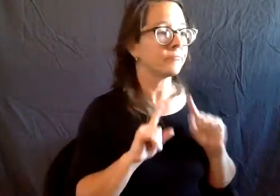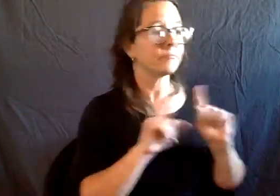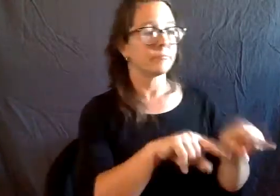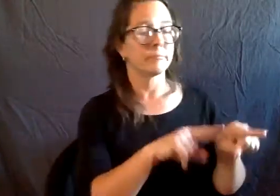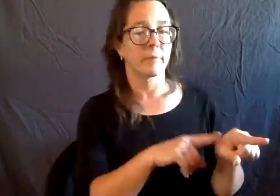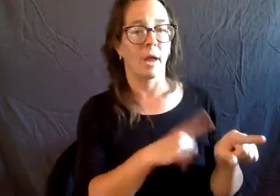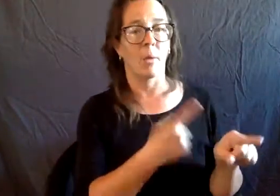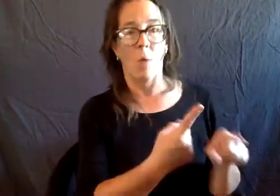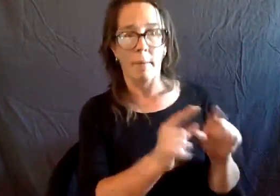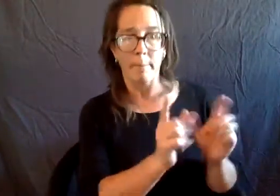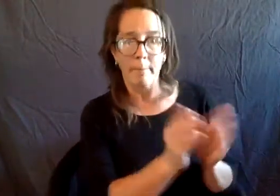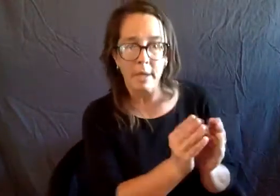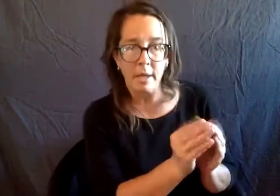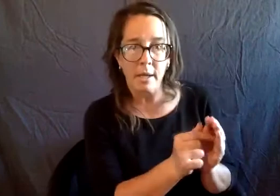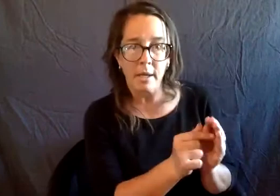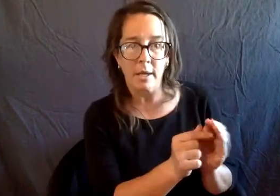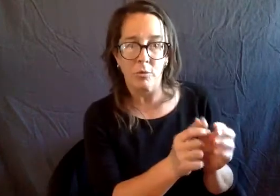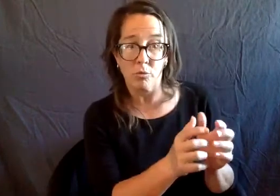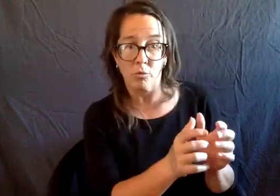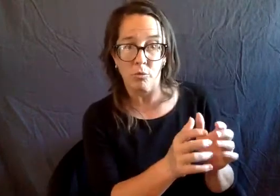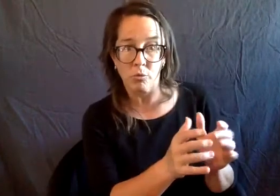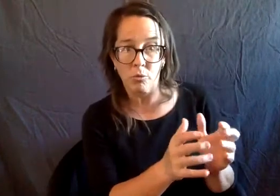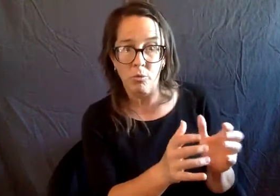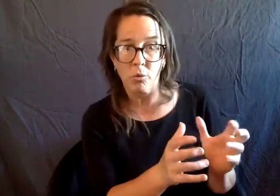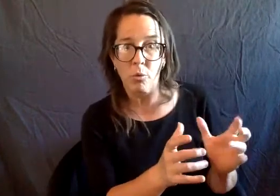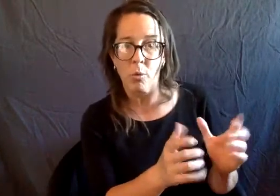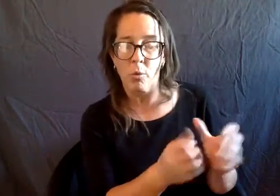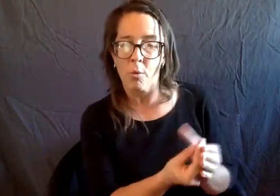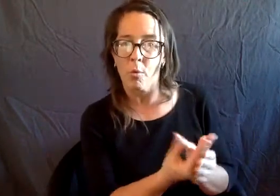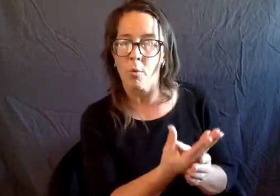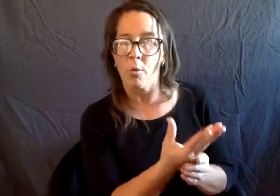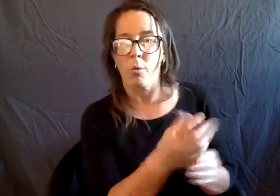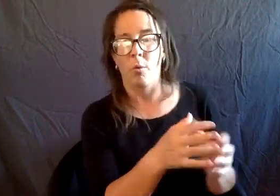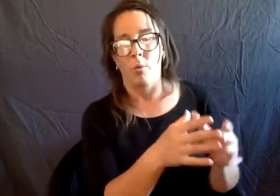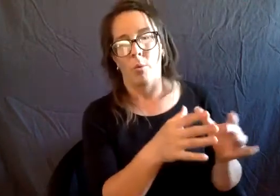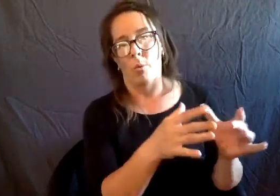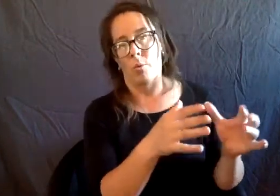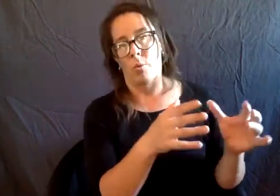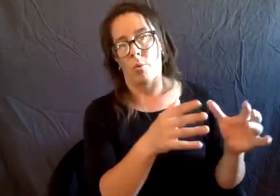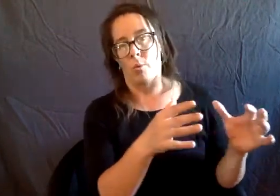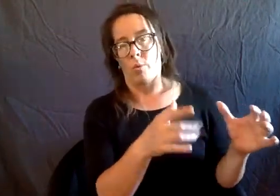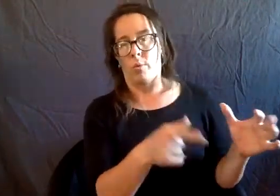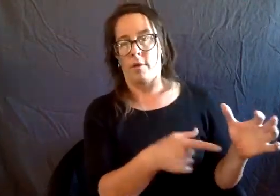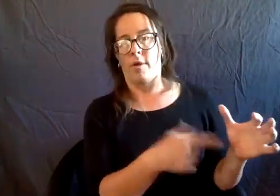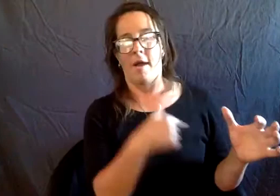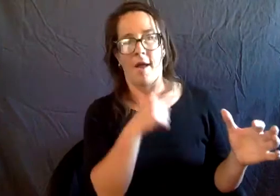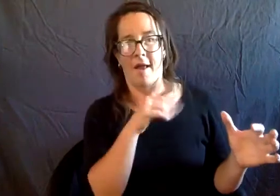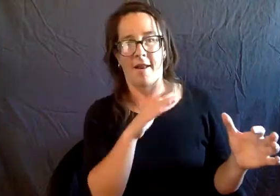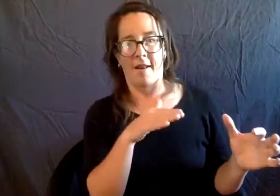And the one meeting grew into this following that is nothing that that I don't think anyone really